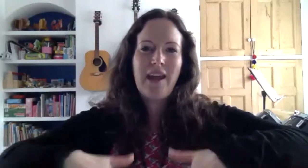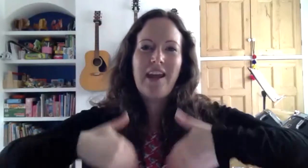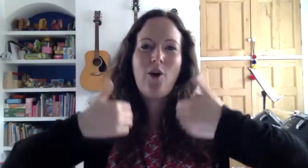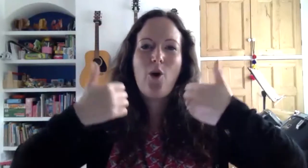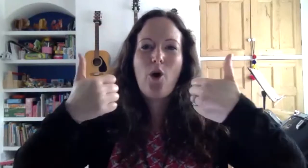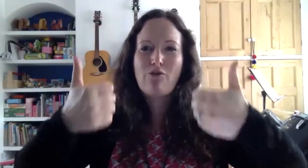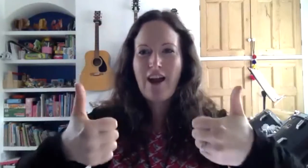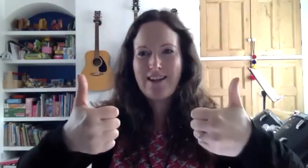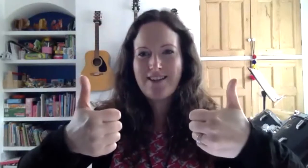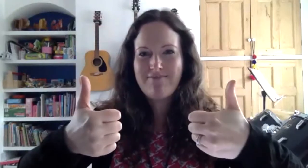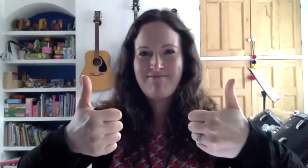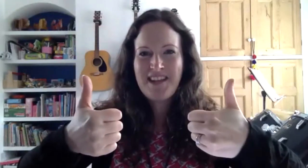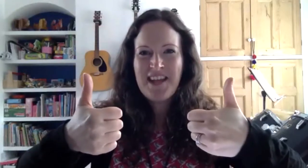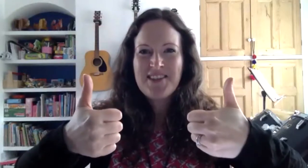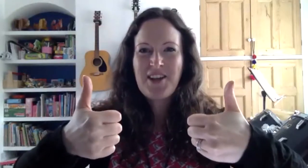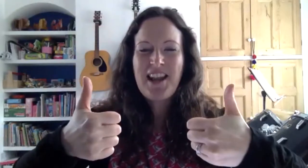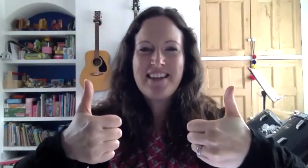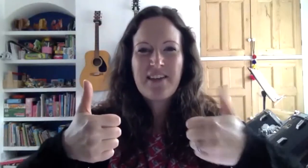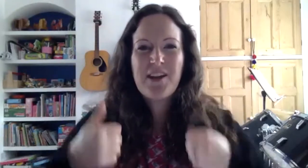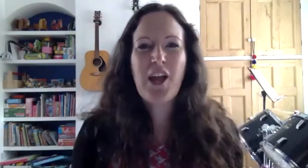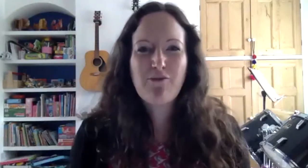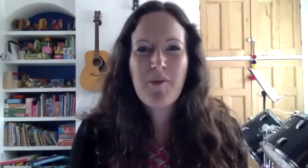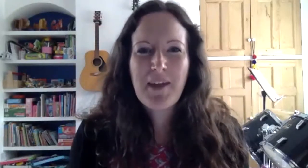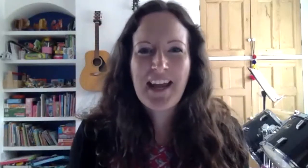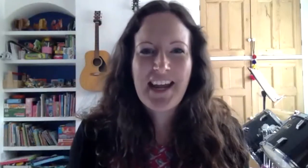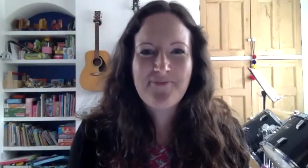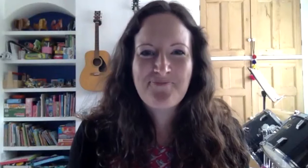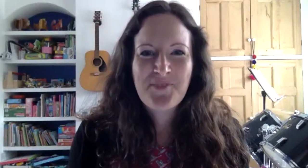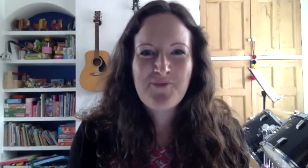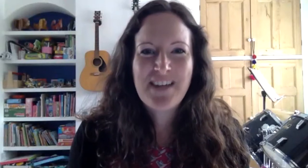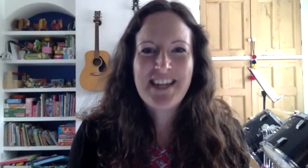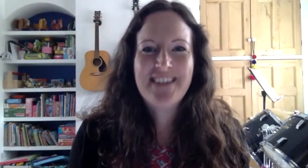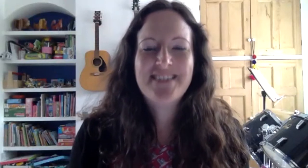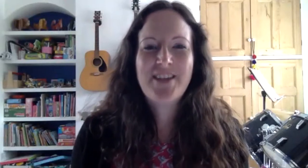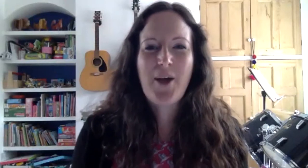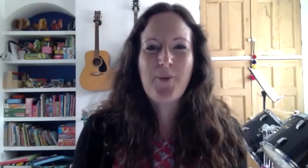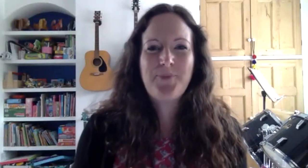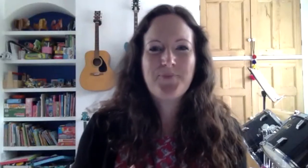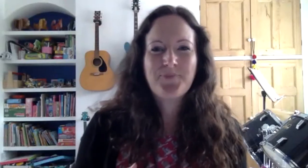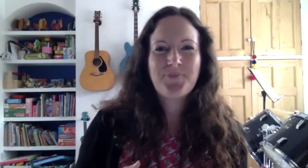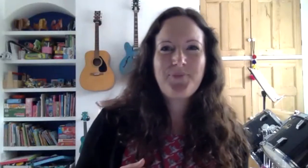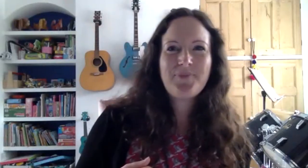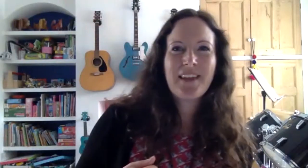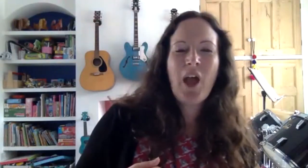to be all right. So let's give it a go from the beginning. Ready? So,